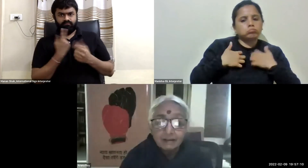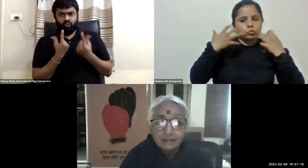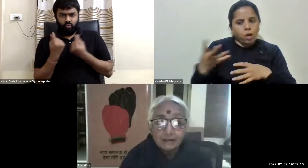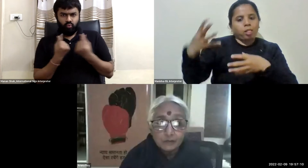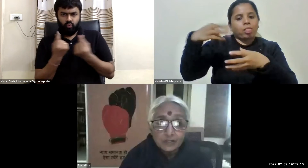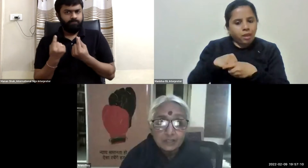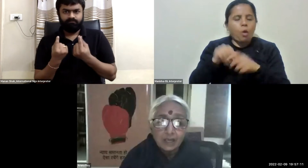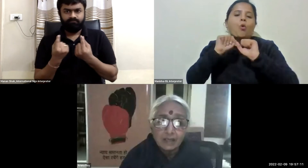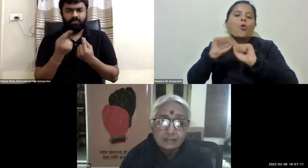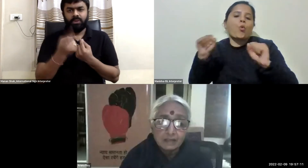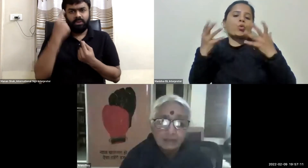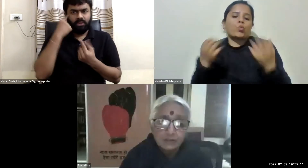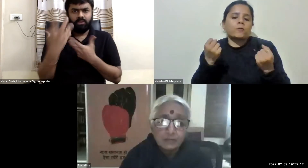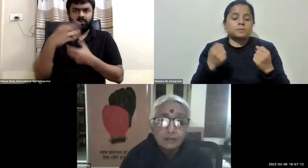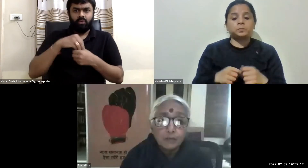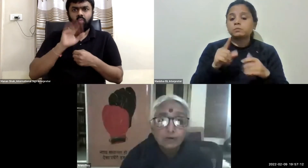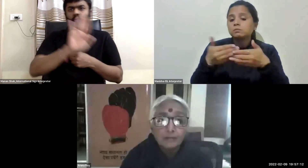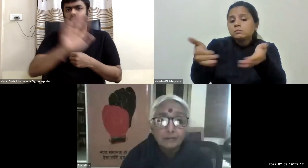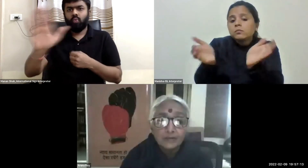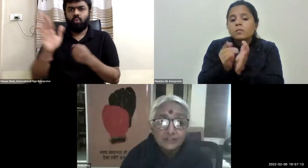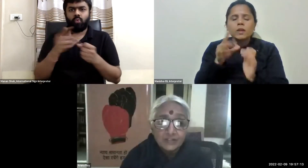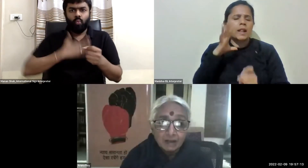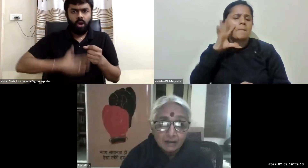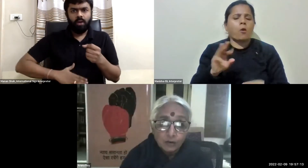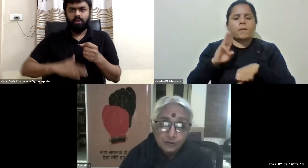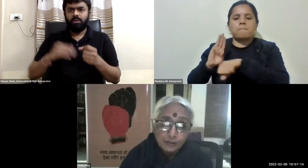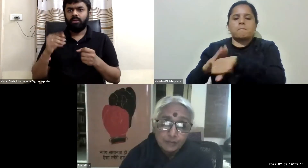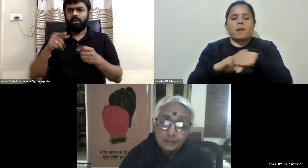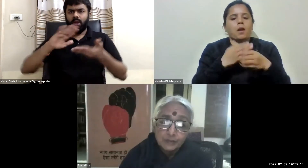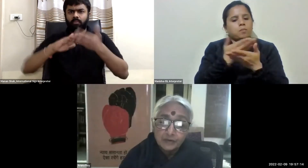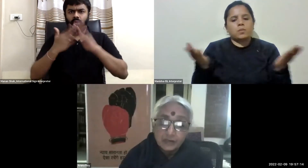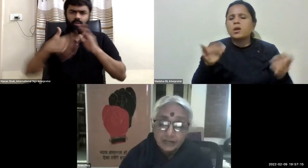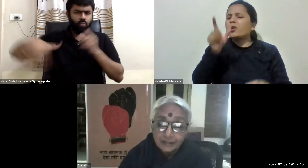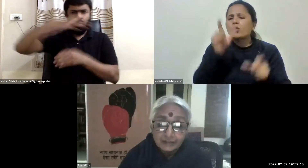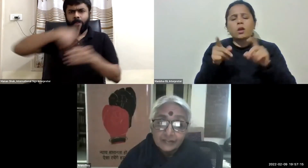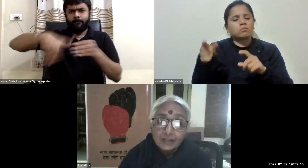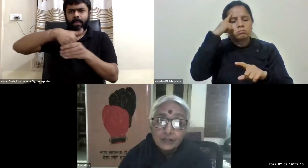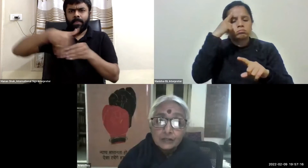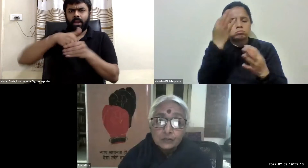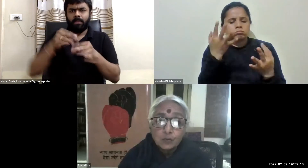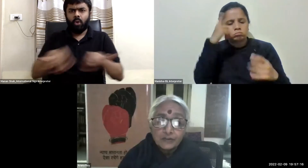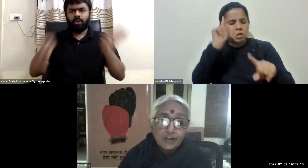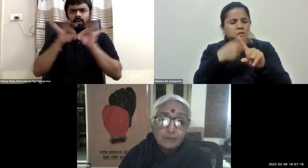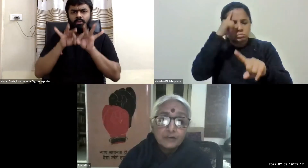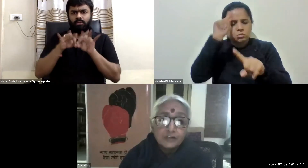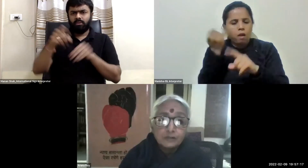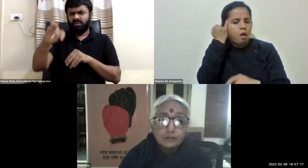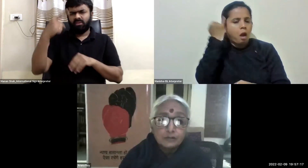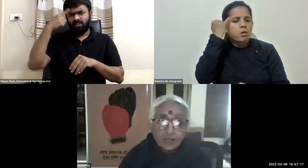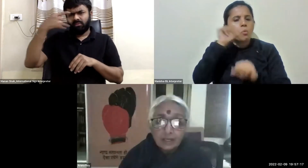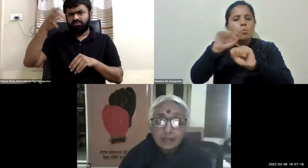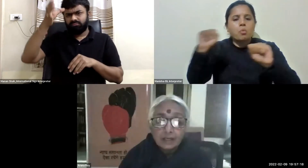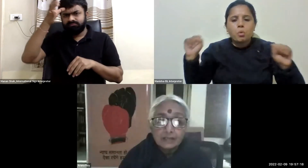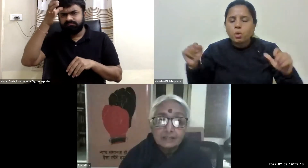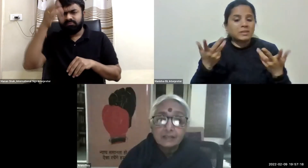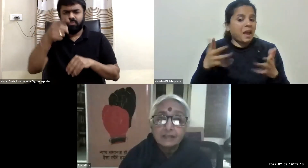basically the community, and its extremely important members are the ordinary people with brilliant ideas. So whatever I bring to you